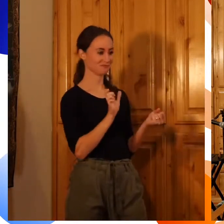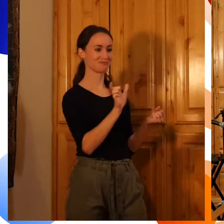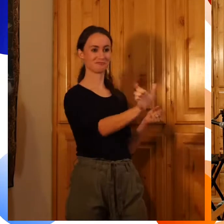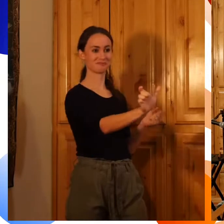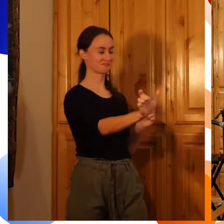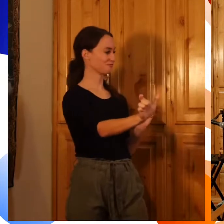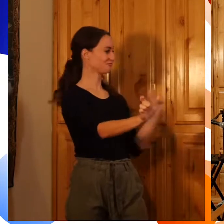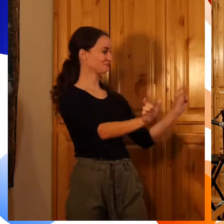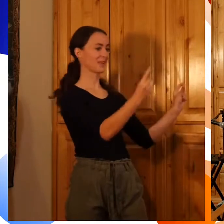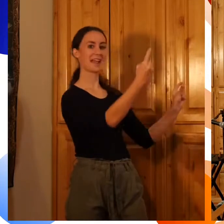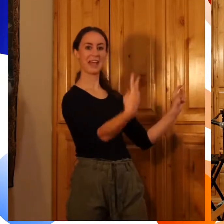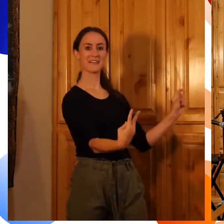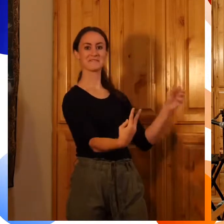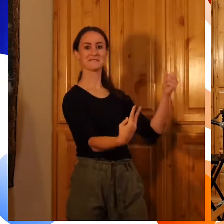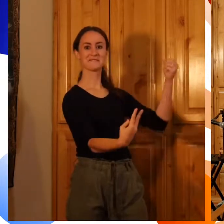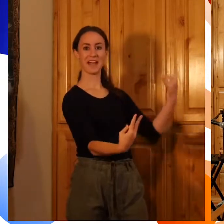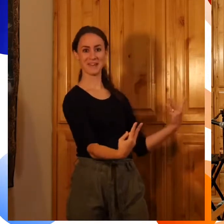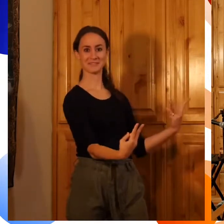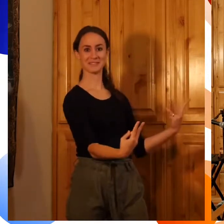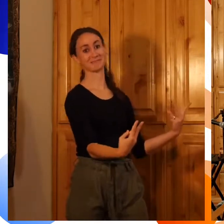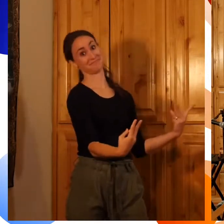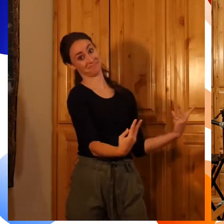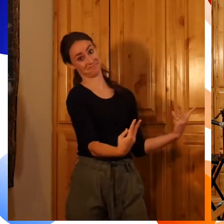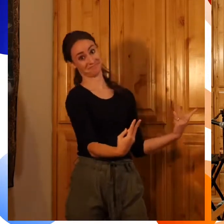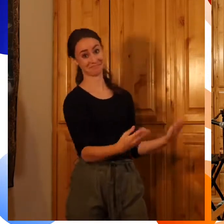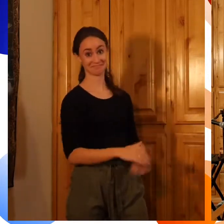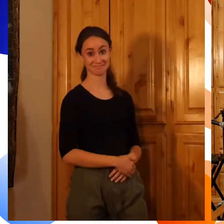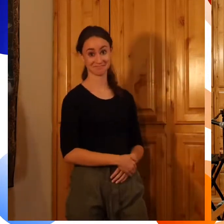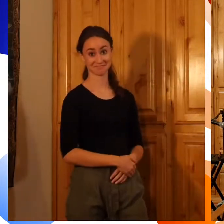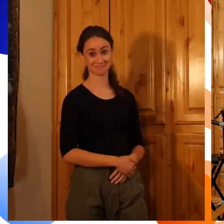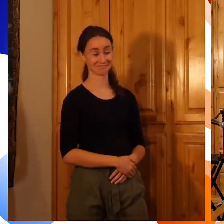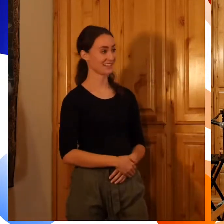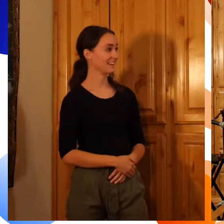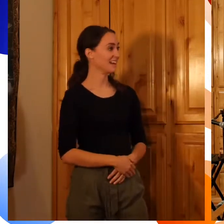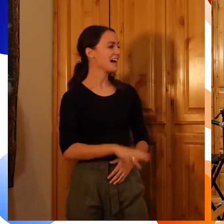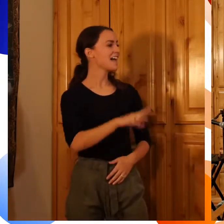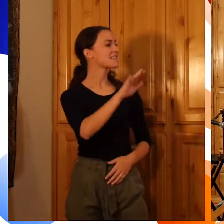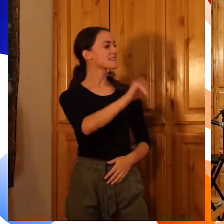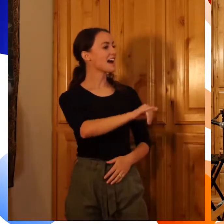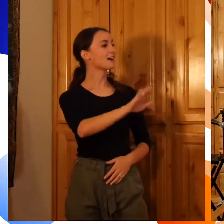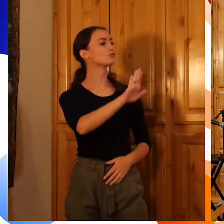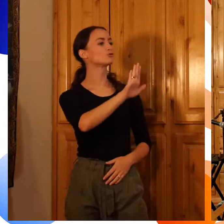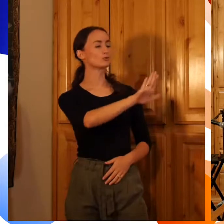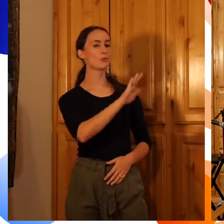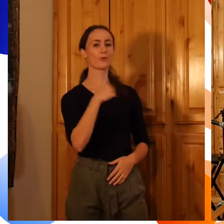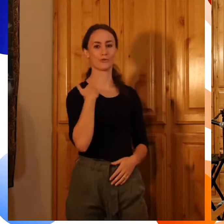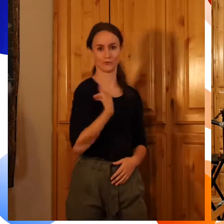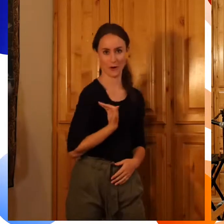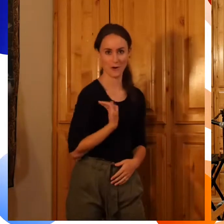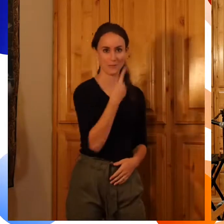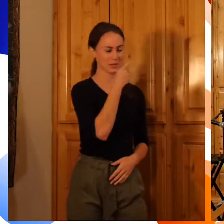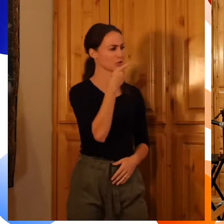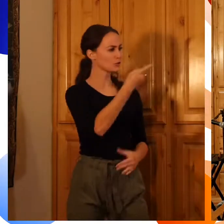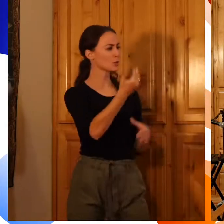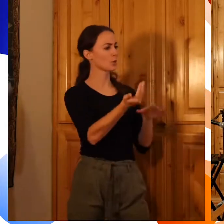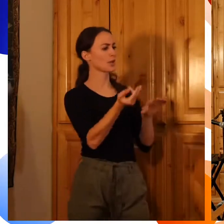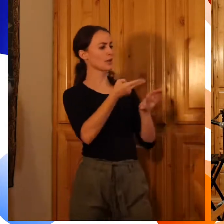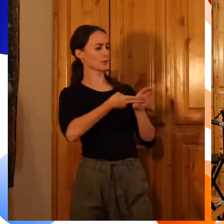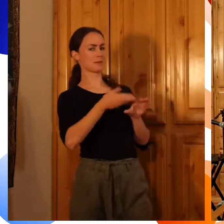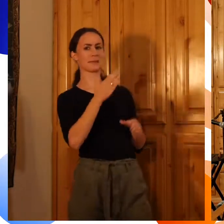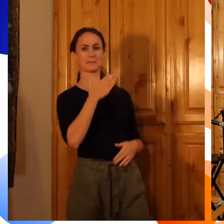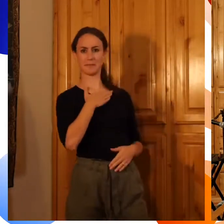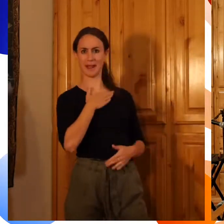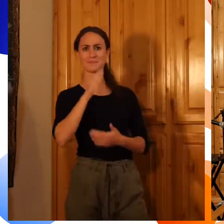it." And so Donald said, "That's what you get for interrupting my after-supper tune." And as I said, they were